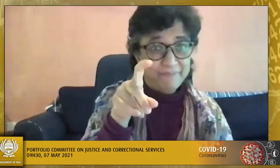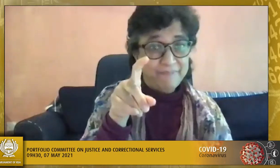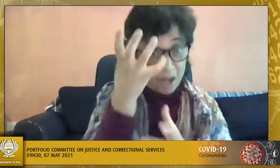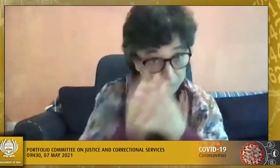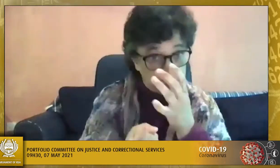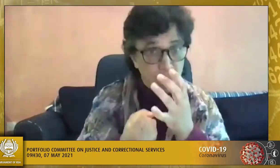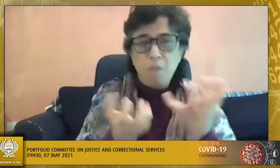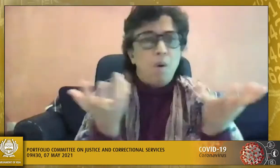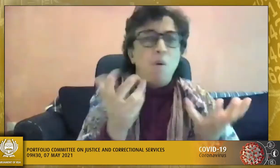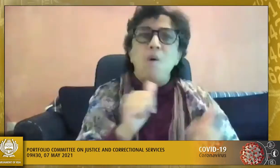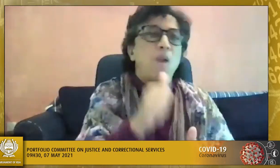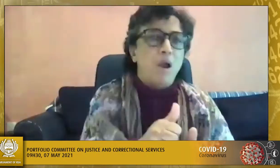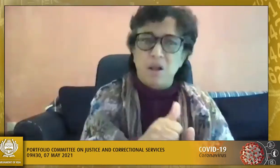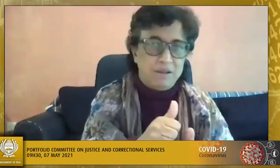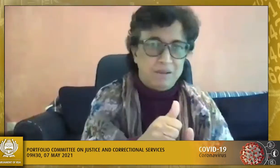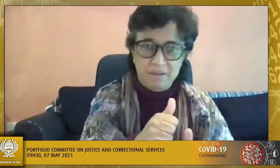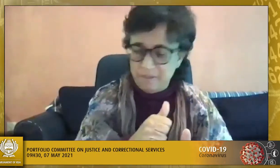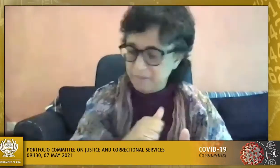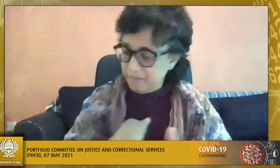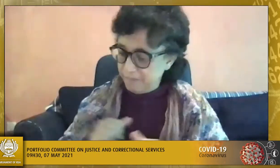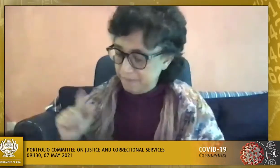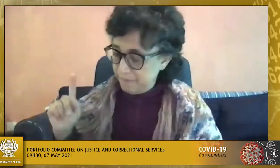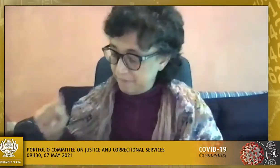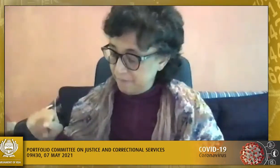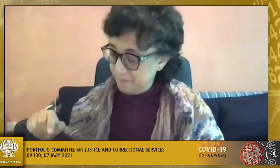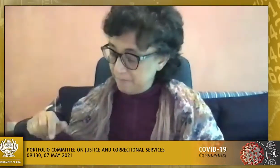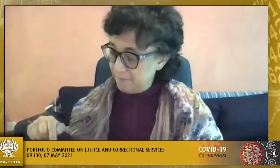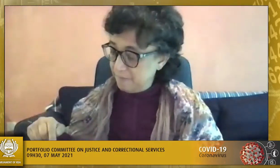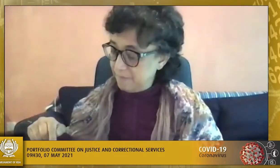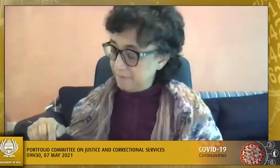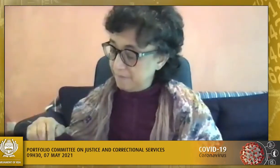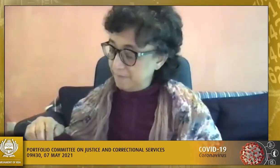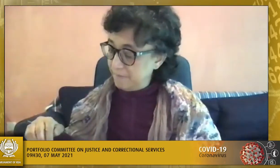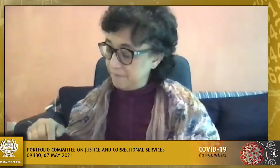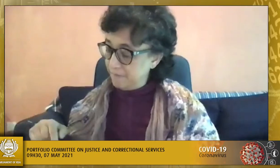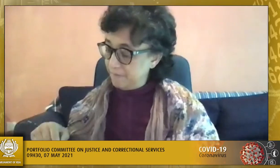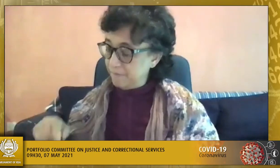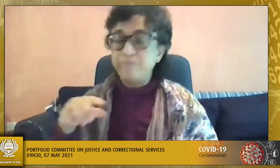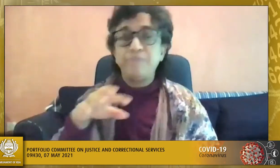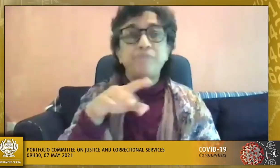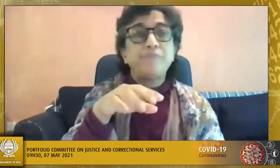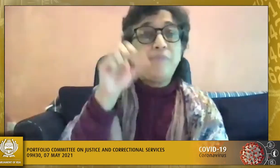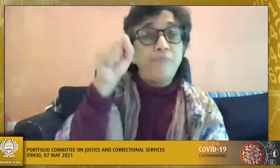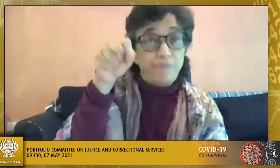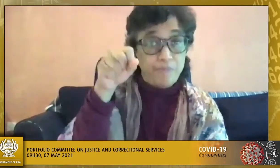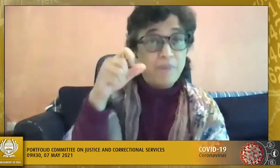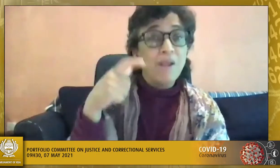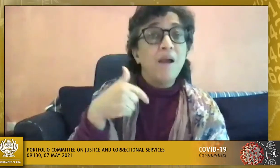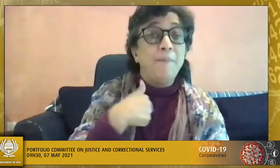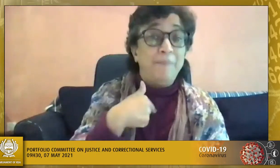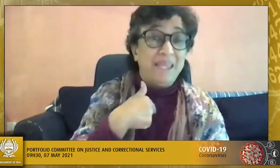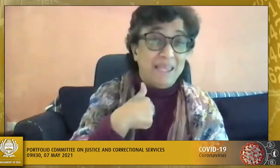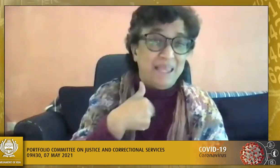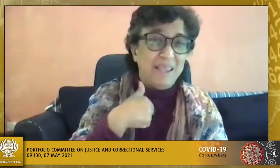interns are they being absorbed into the department or not and